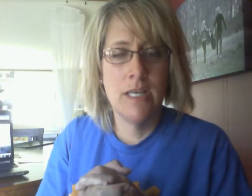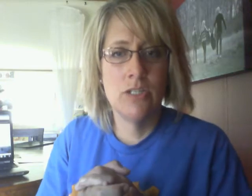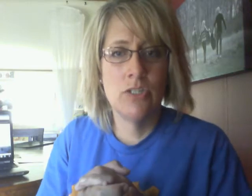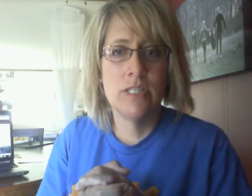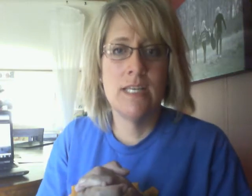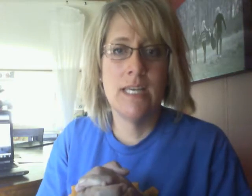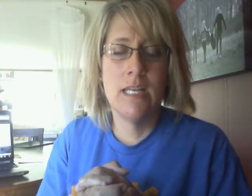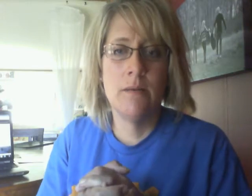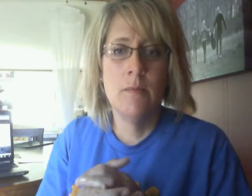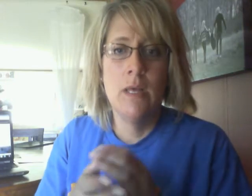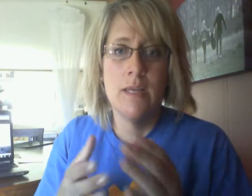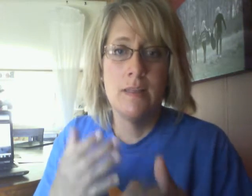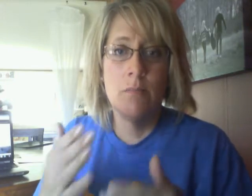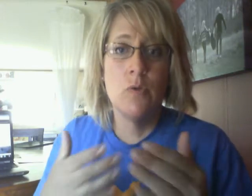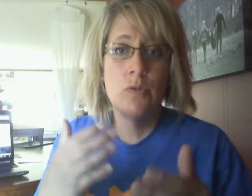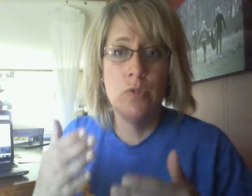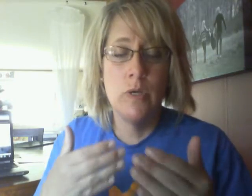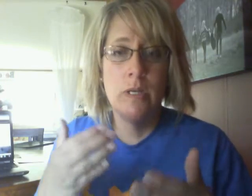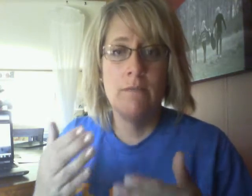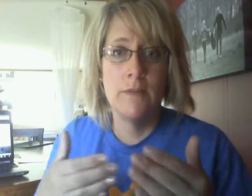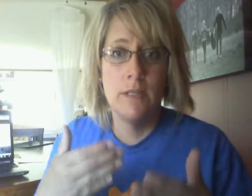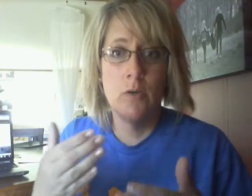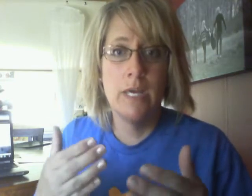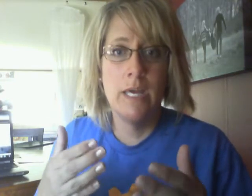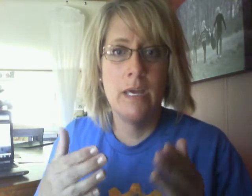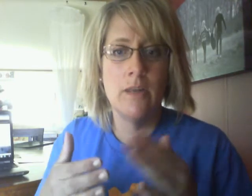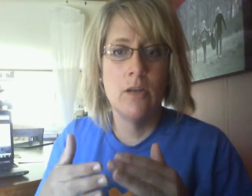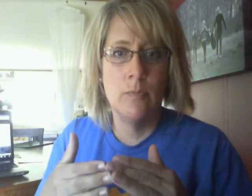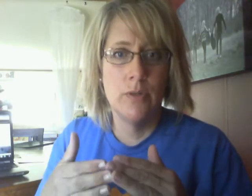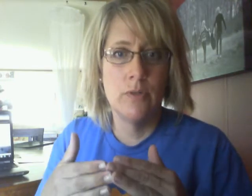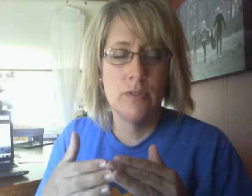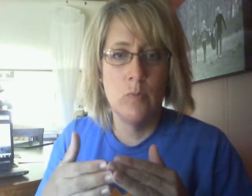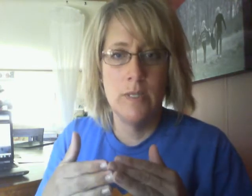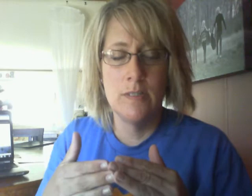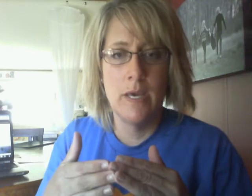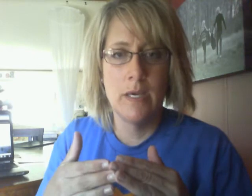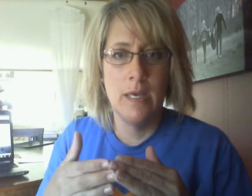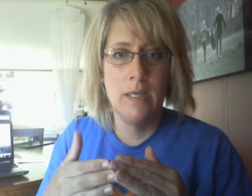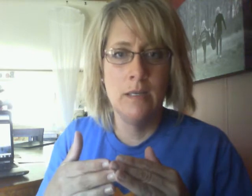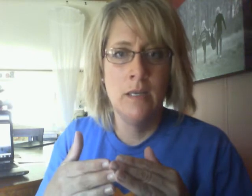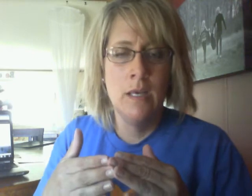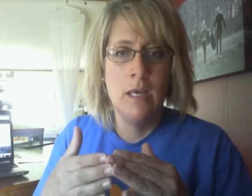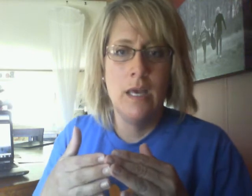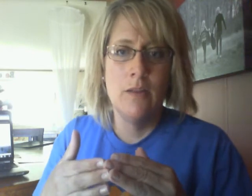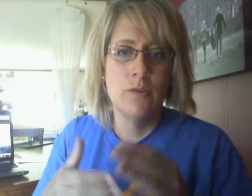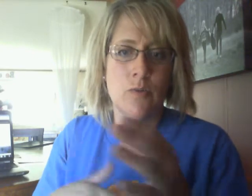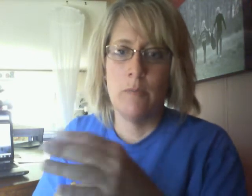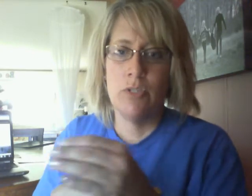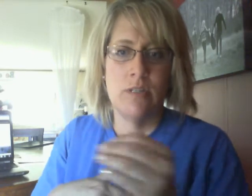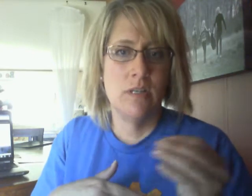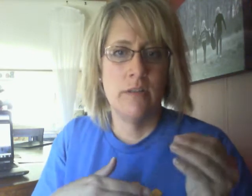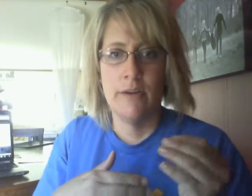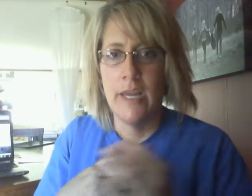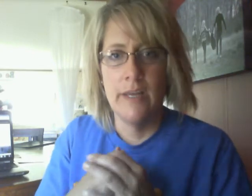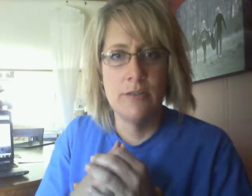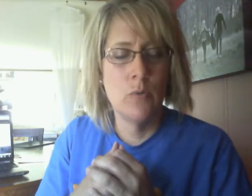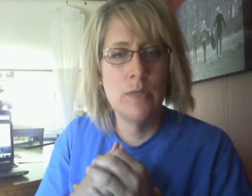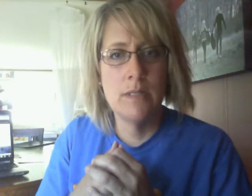kids just to get them used to it and feeling okay, and then I'll put those ones back in. and that was just another and, so it wasn't a